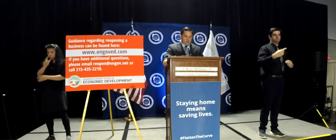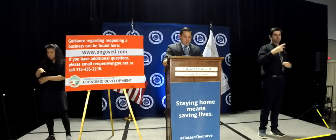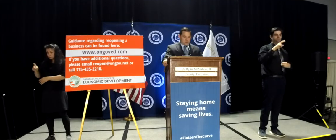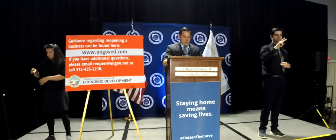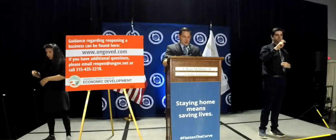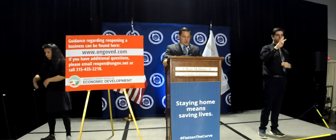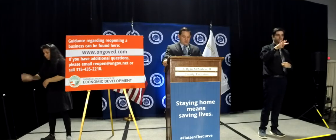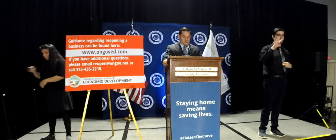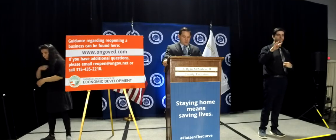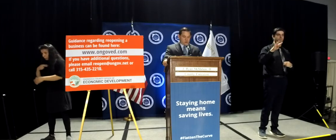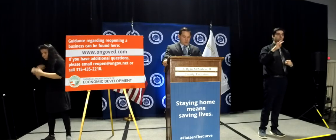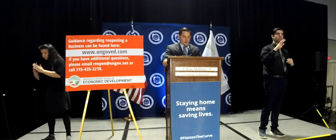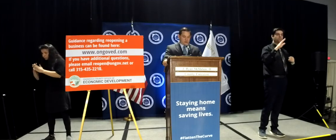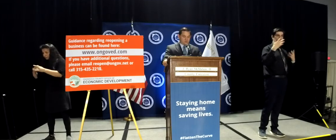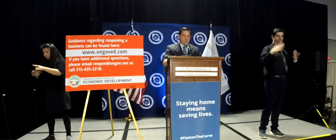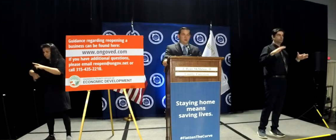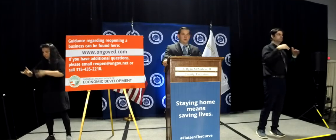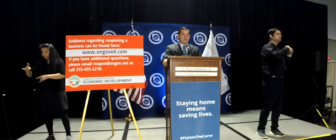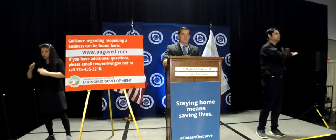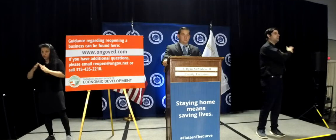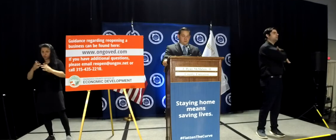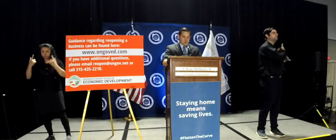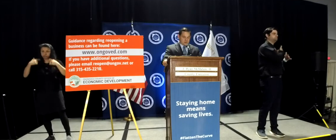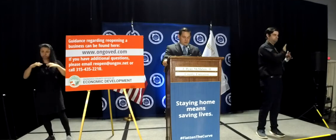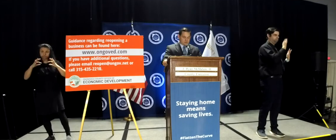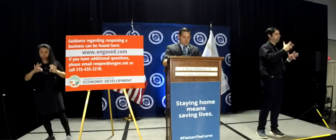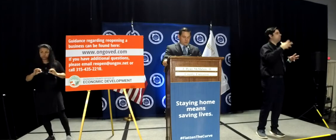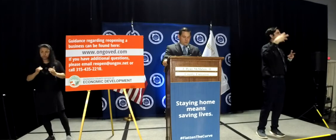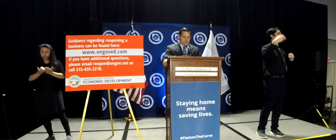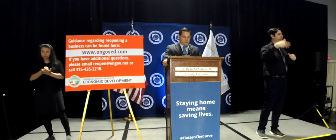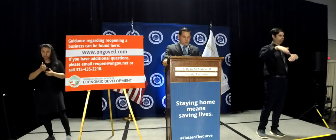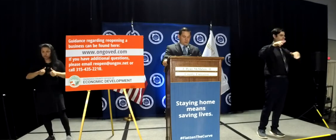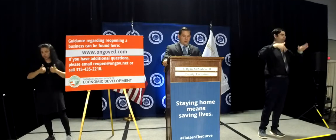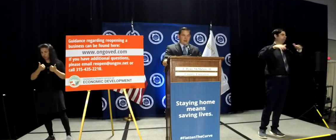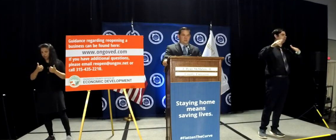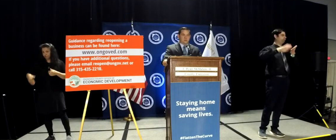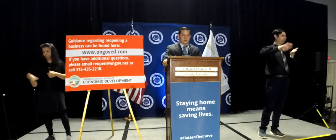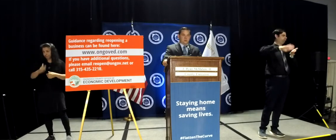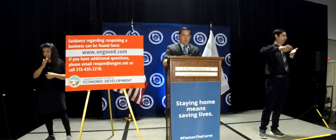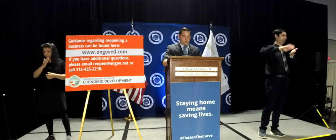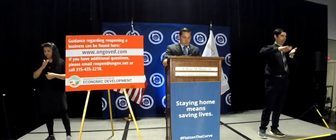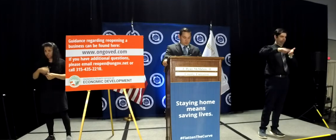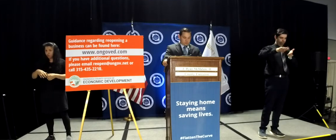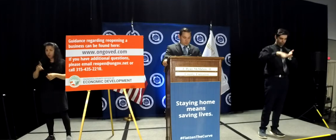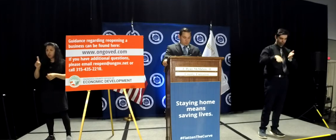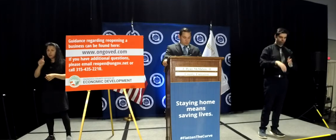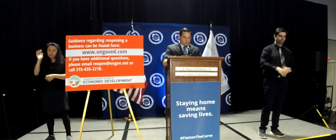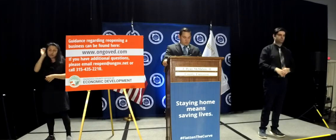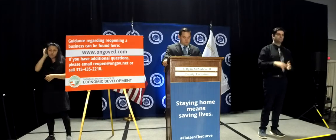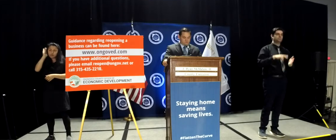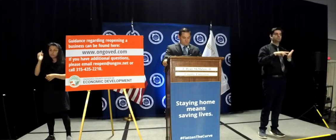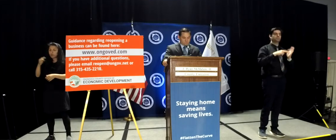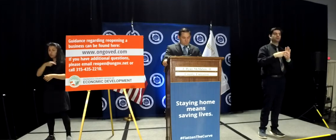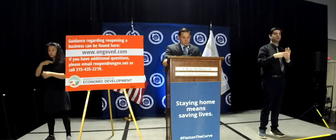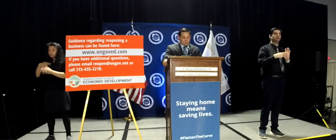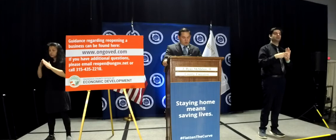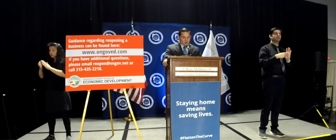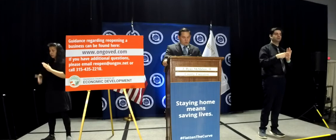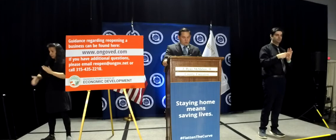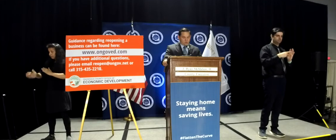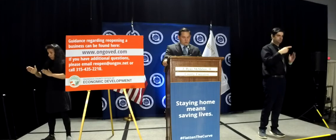hospitals. So that's very good news, that people go into the hospital and they go home. That's how it's supposed to be.